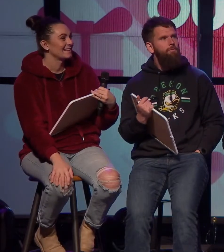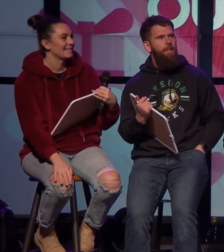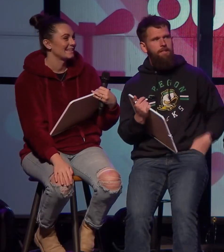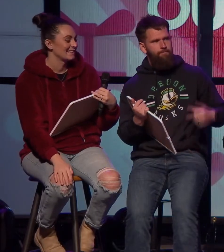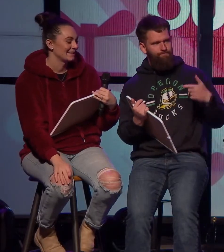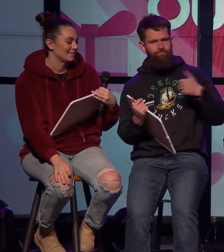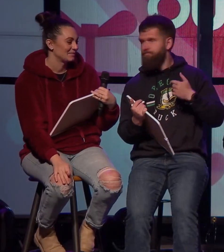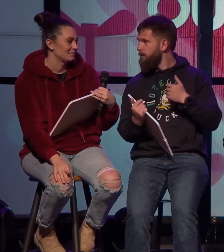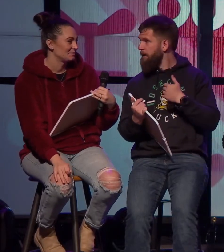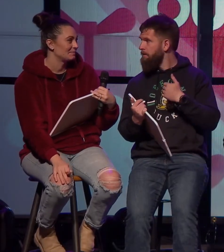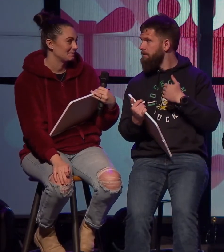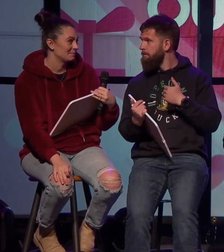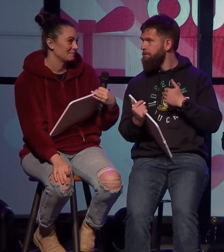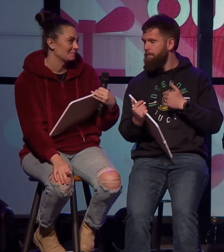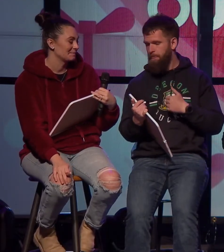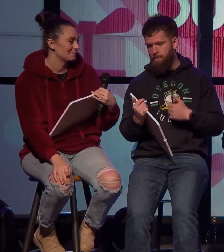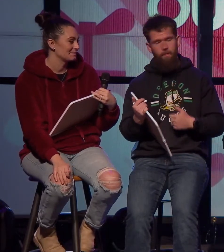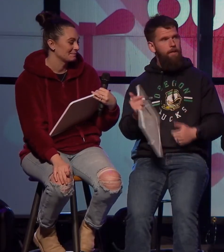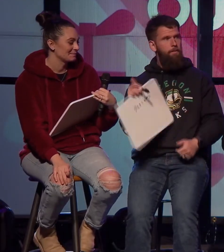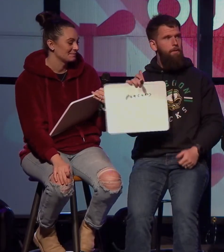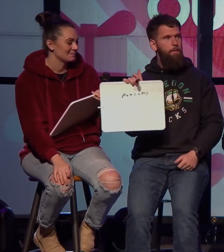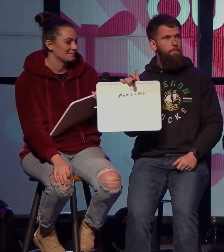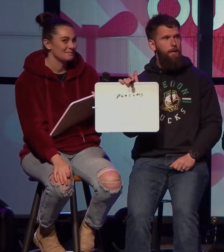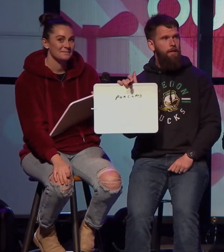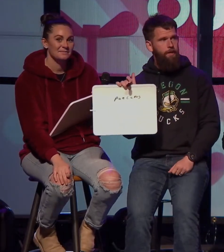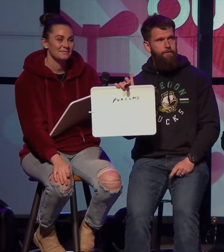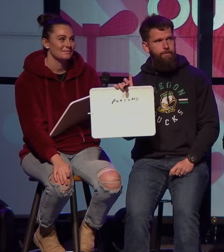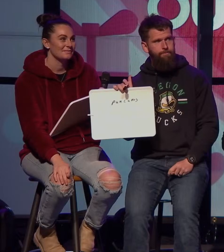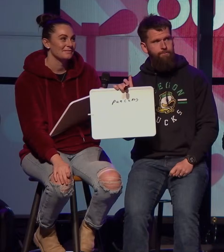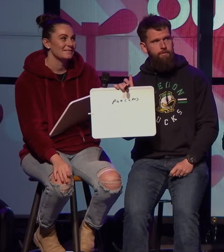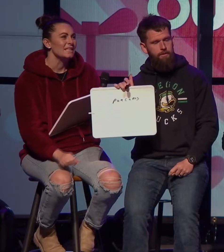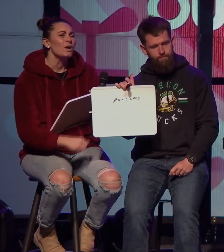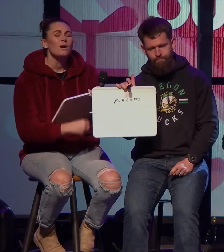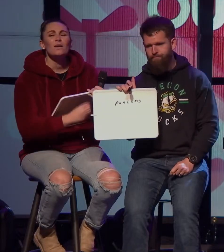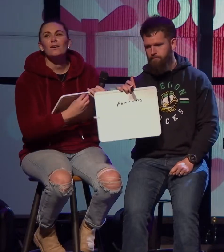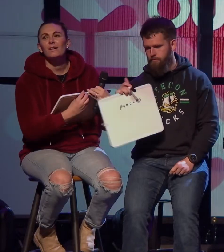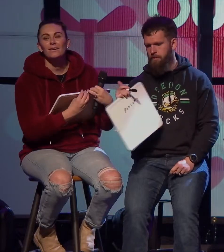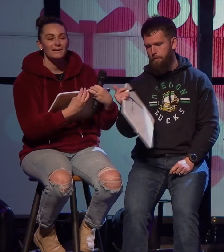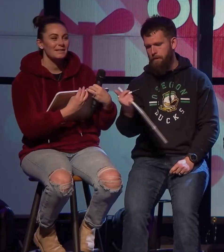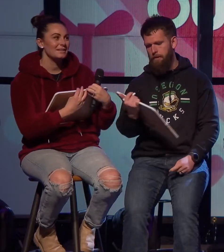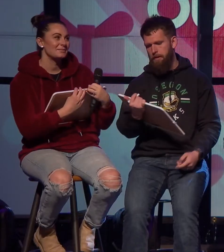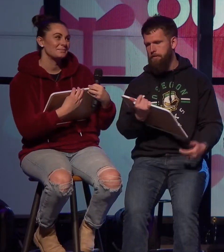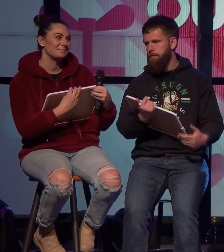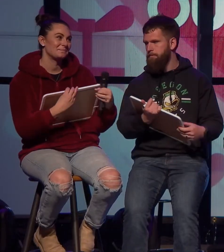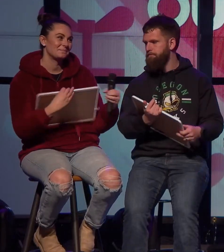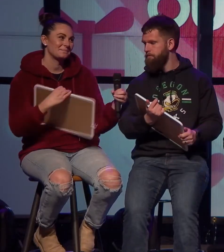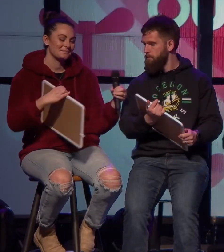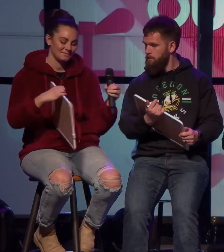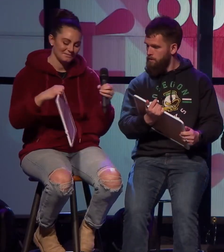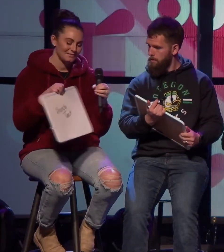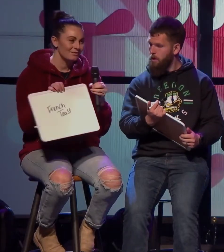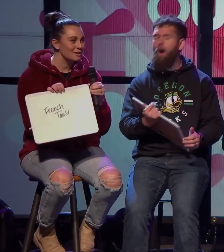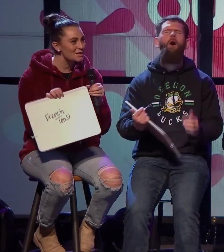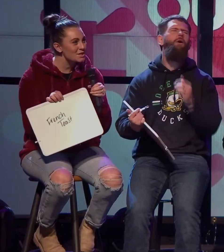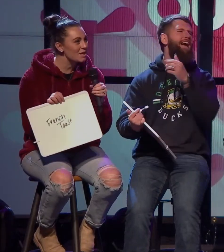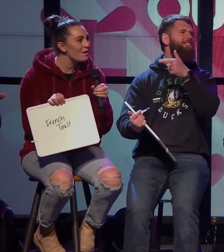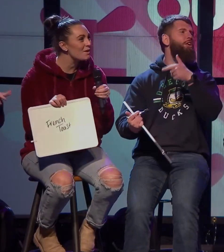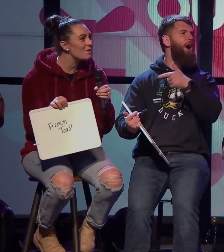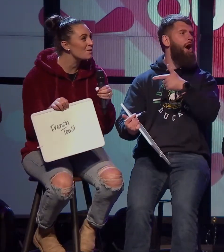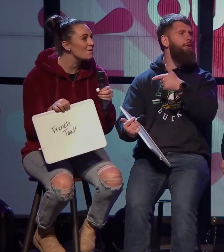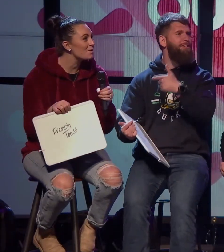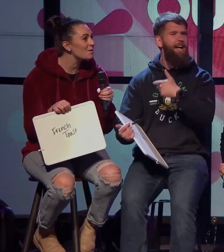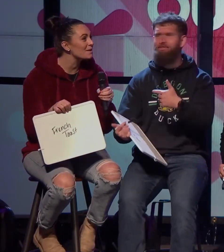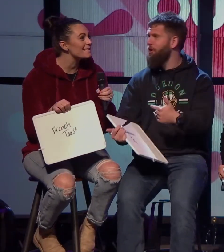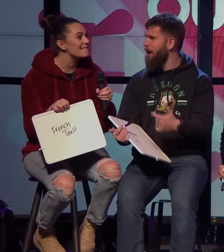Who's Right? Sam, what's your favorite food? Pancakes. Jess? French toast.